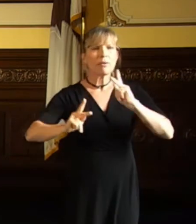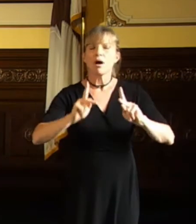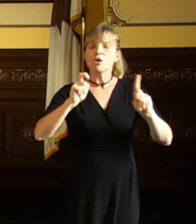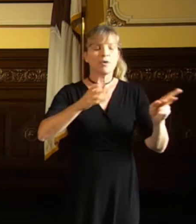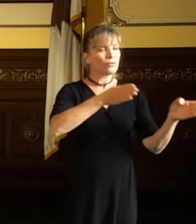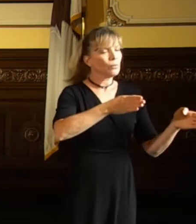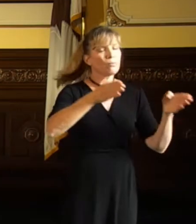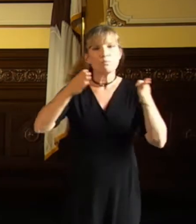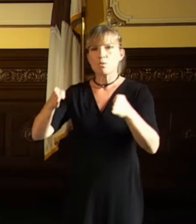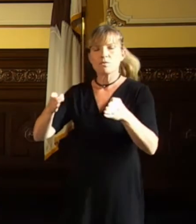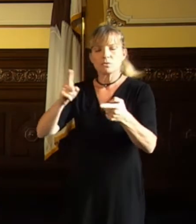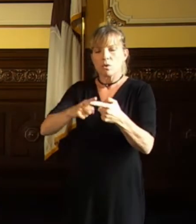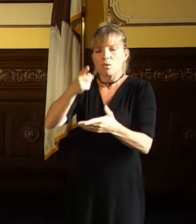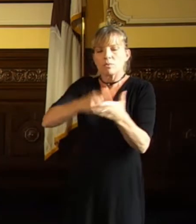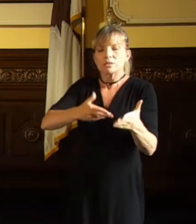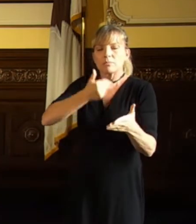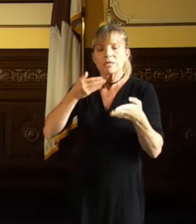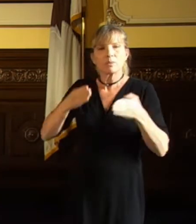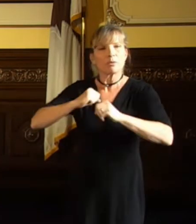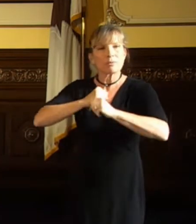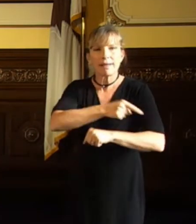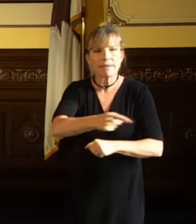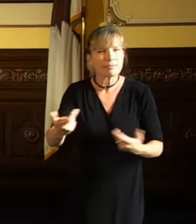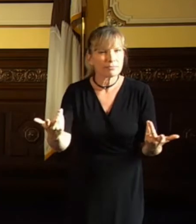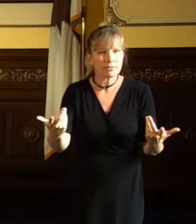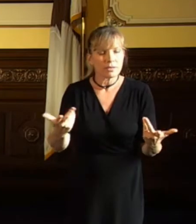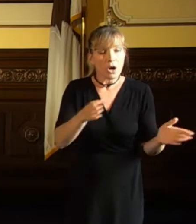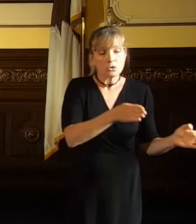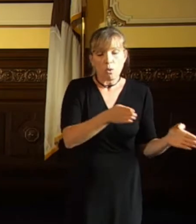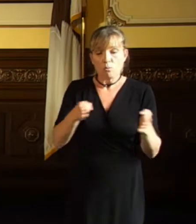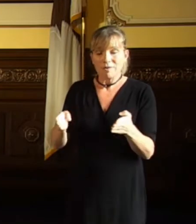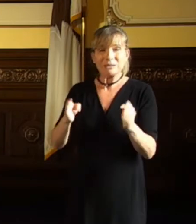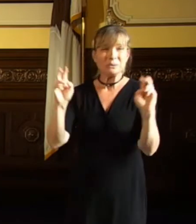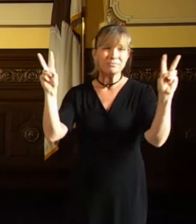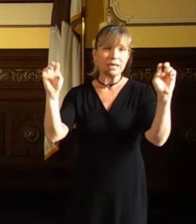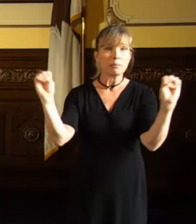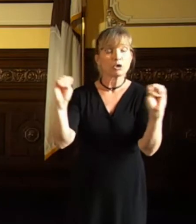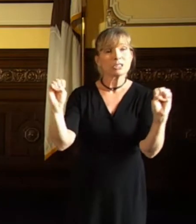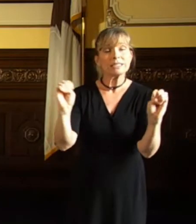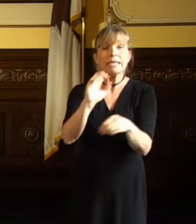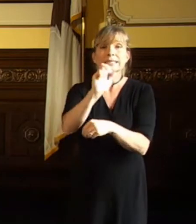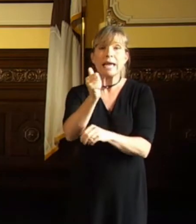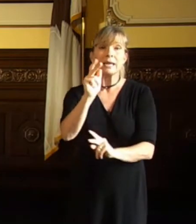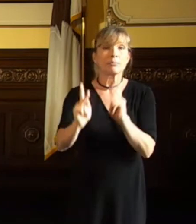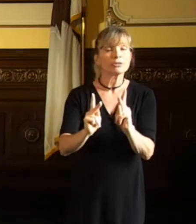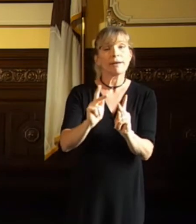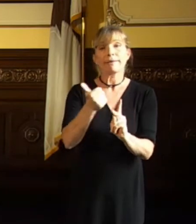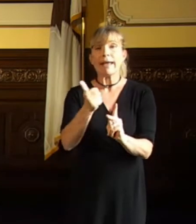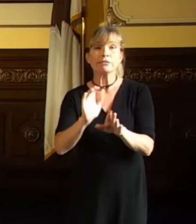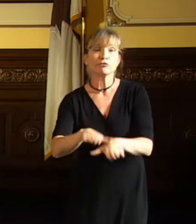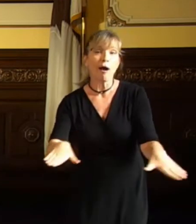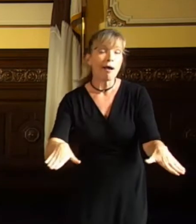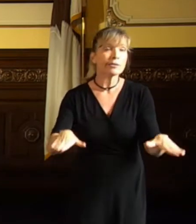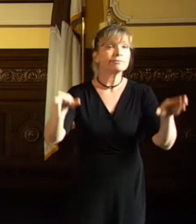move to what's the best way to protect them. And so moving to these emergency 10-person, 10-child